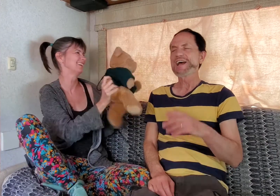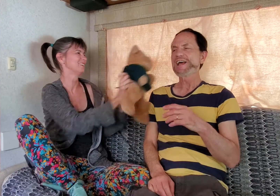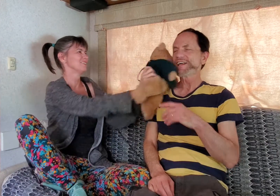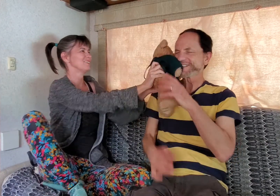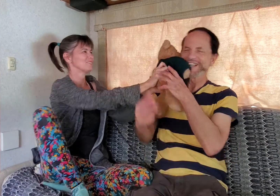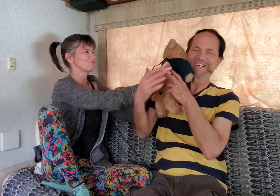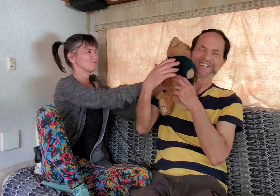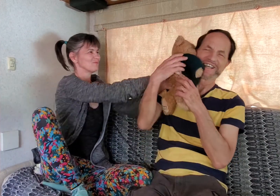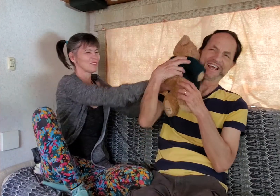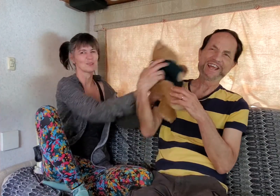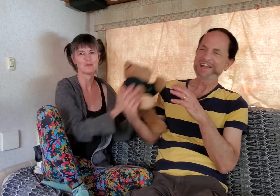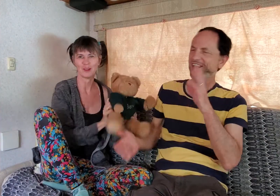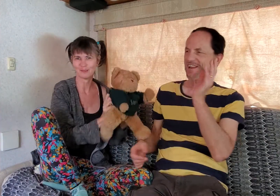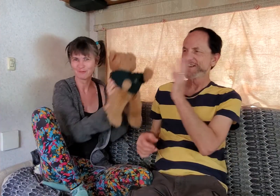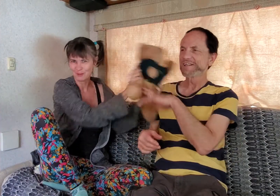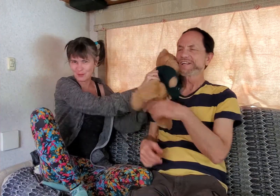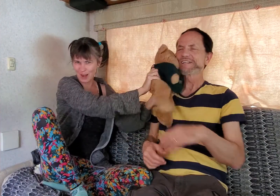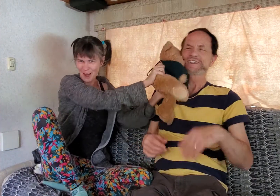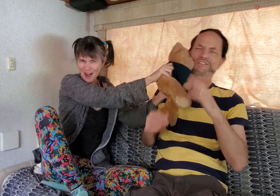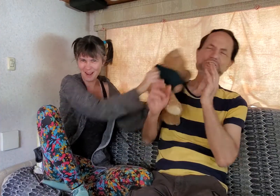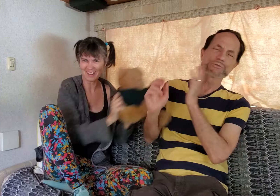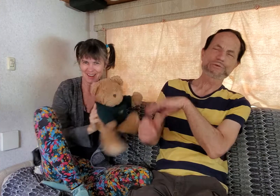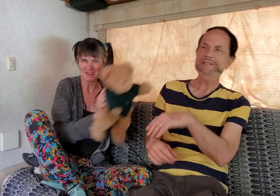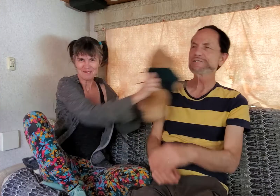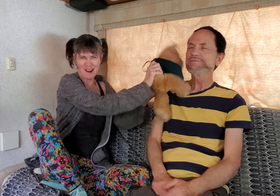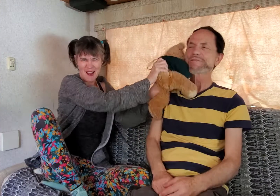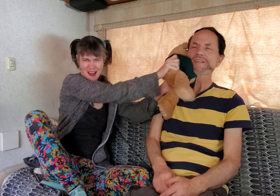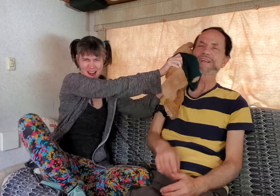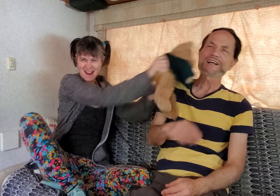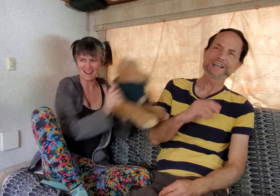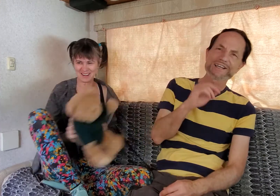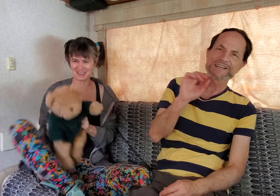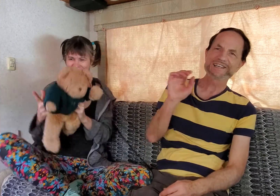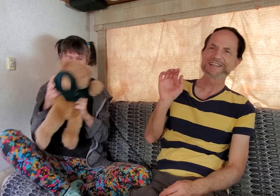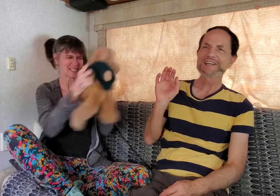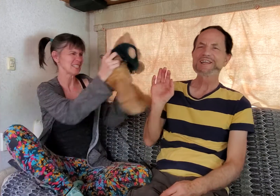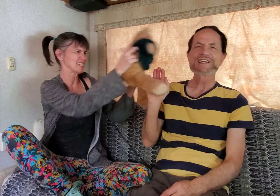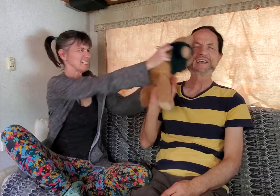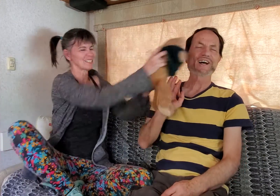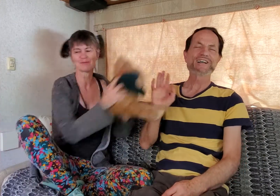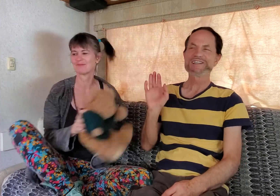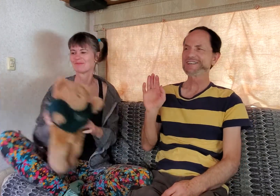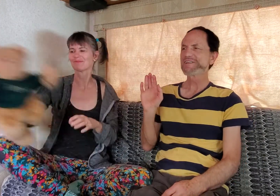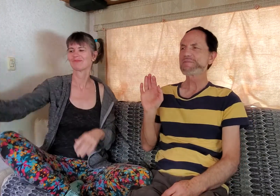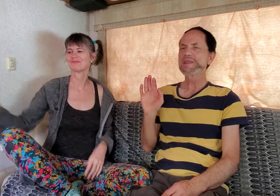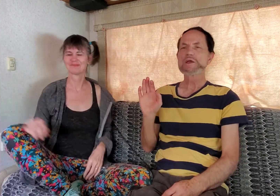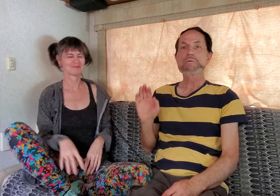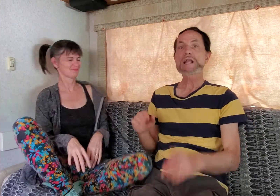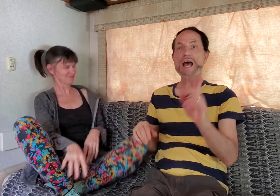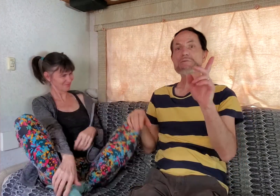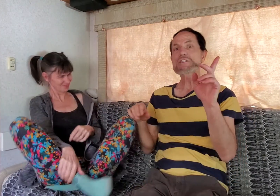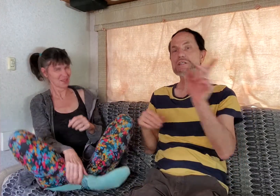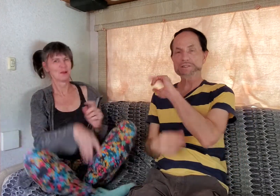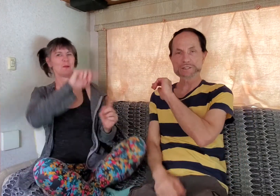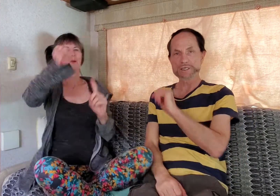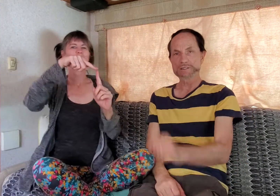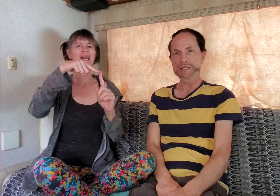And It's a bear. shoo, critter. Now, when I was still a young